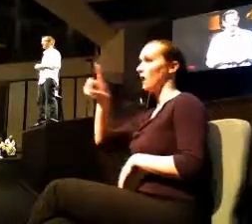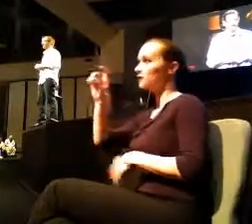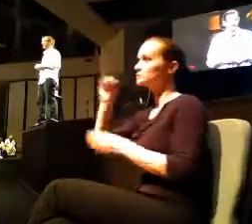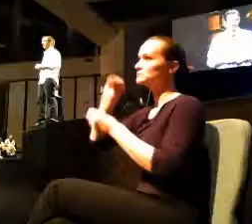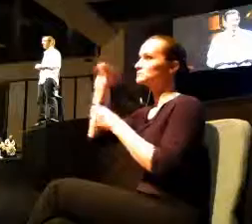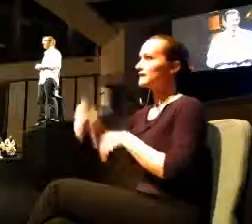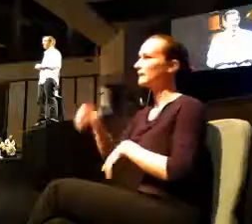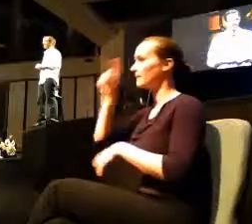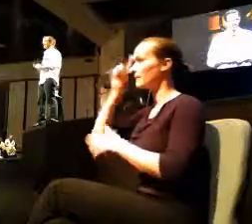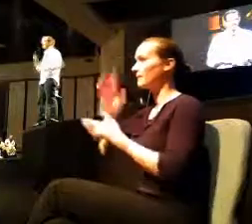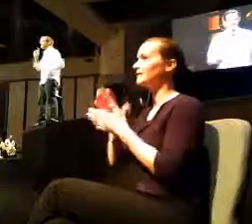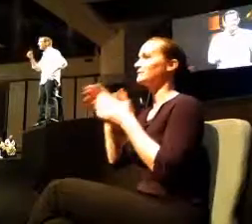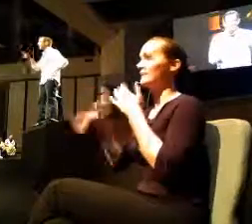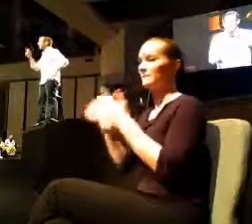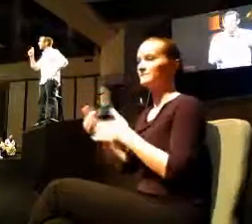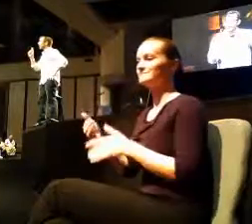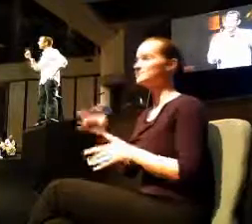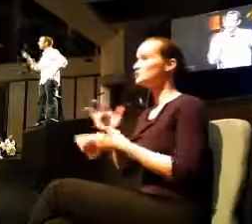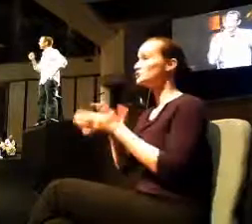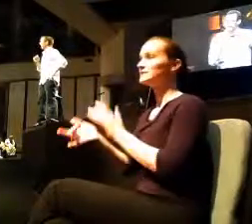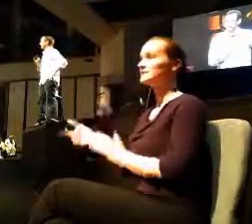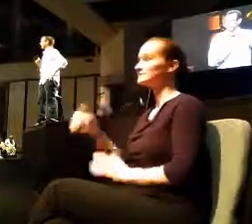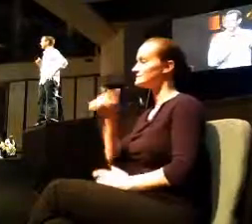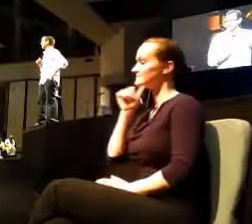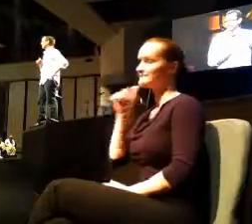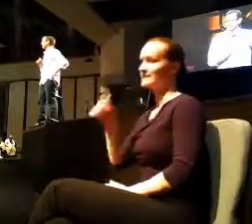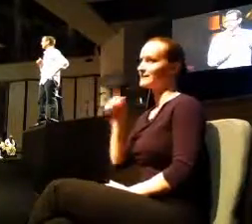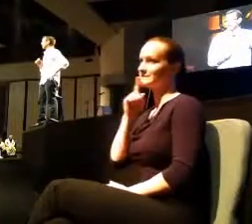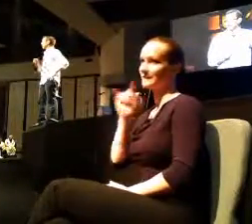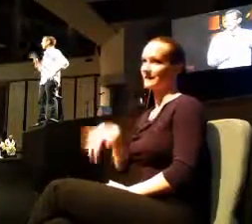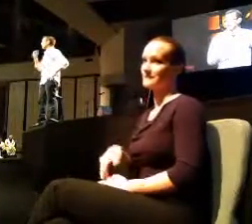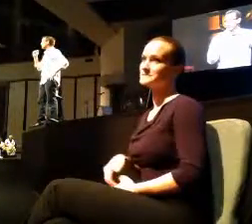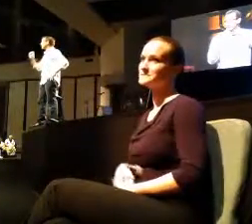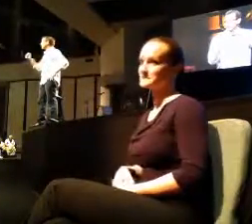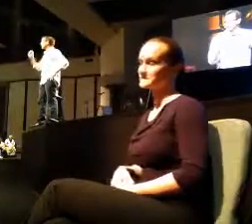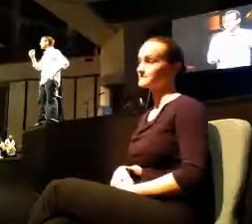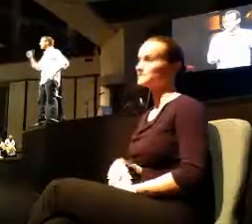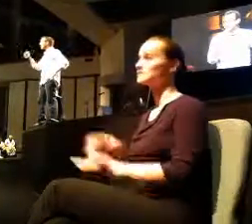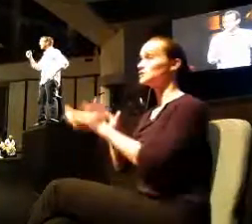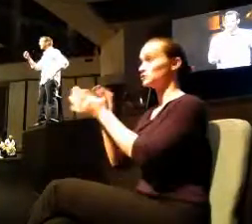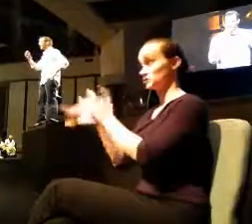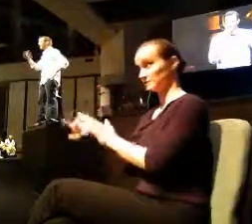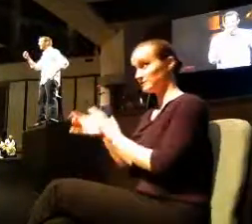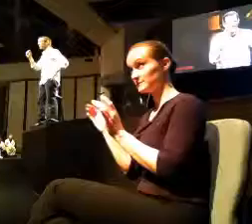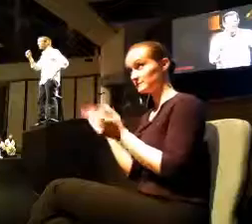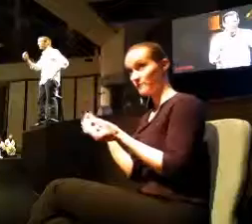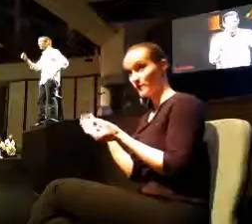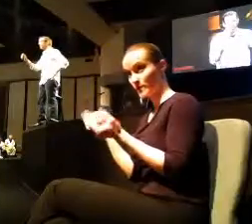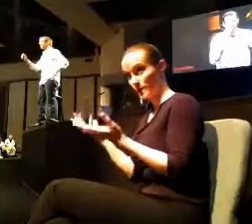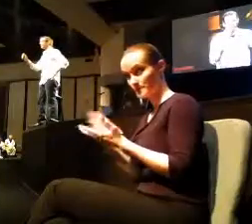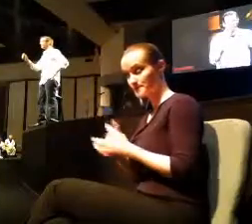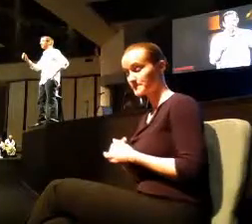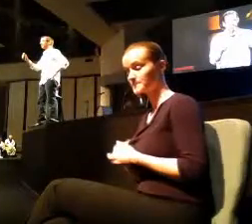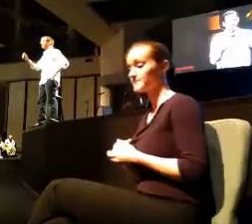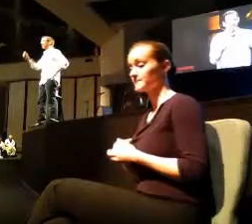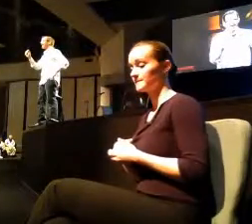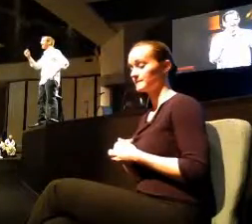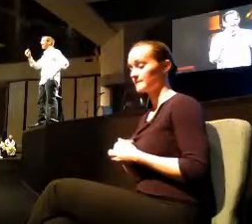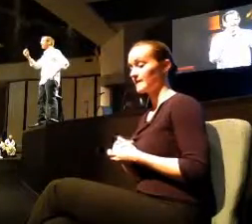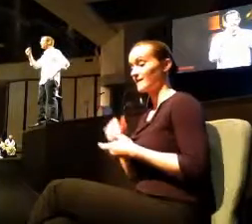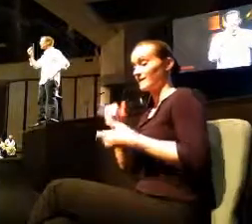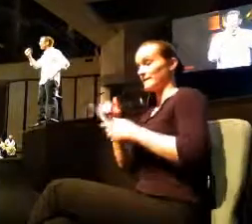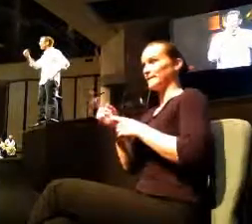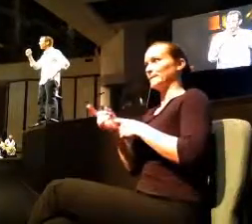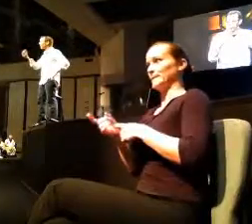life. He doesn't do that. What Jesus does in this moment,